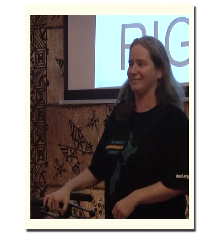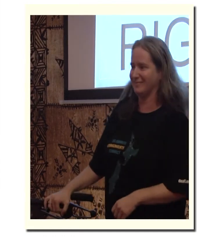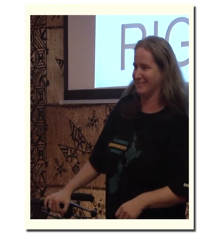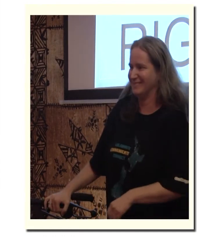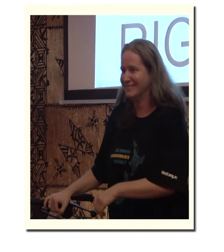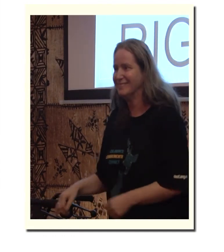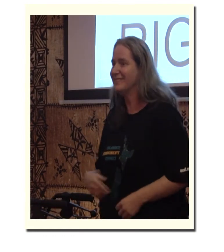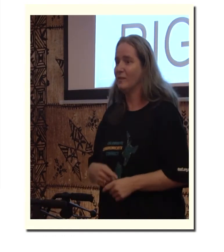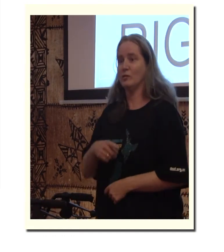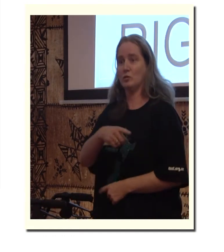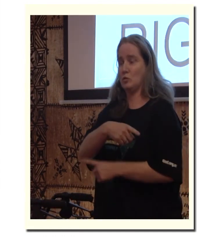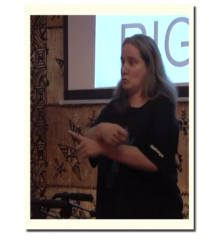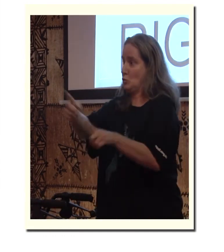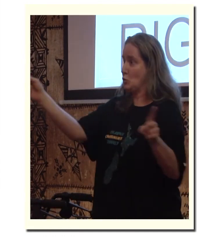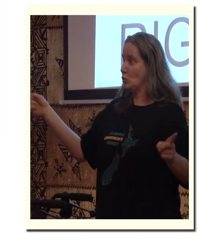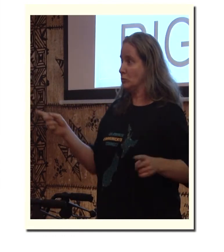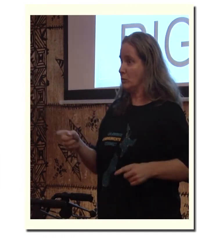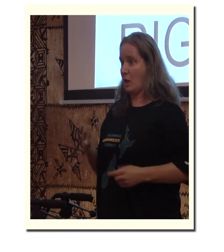right.